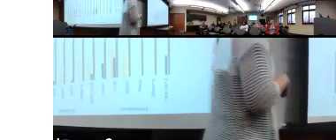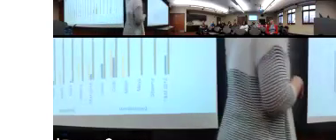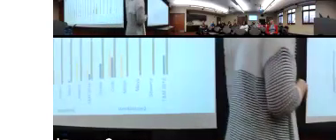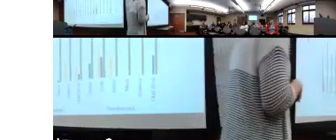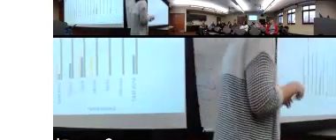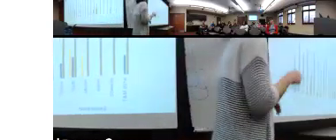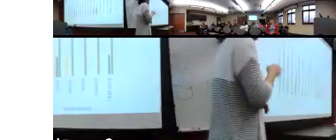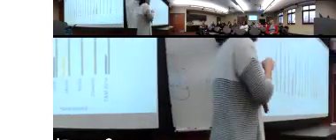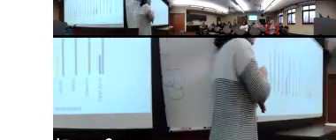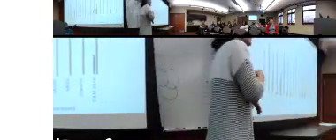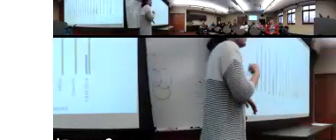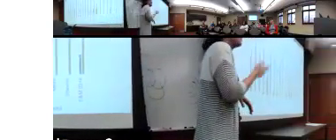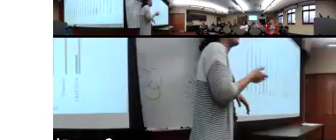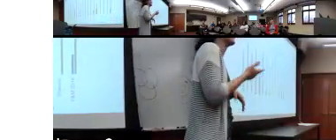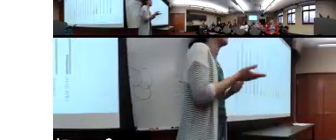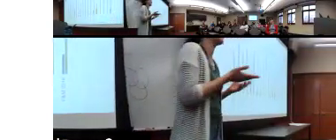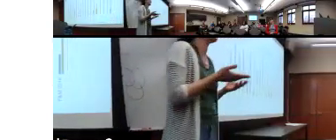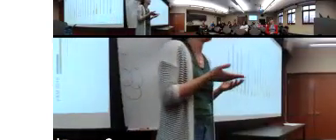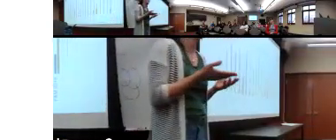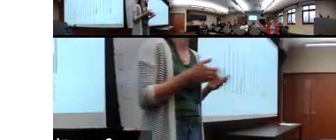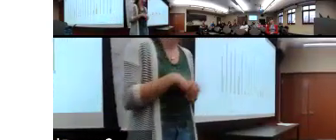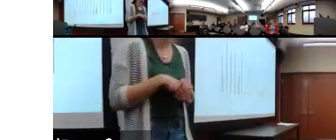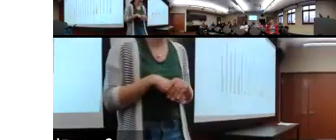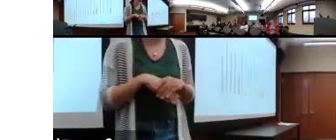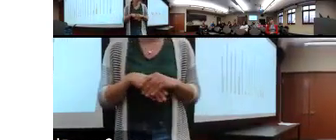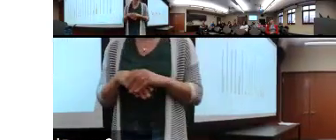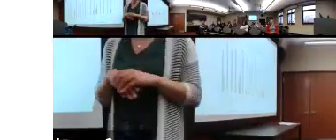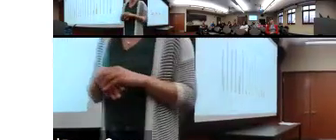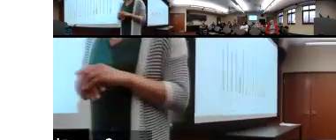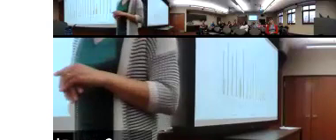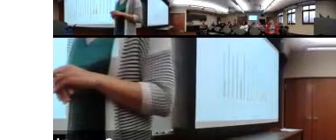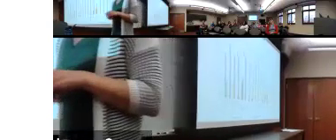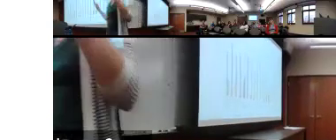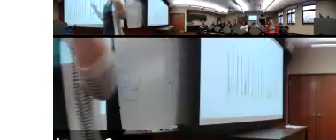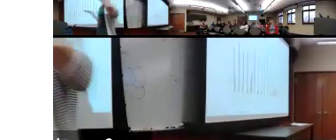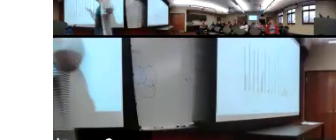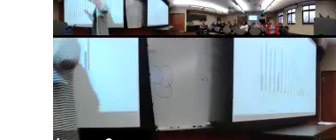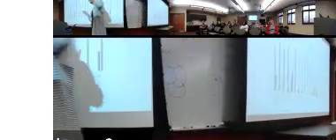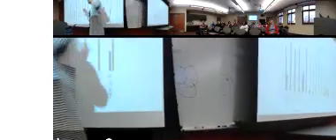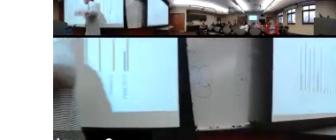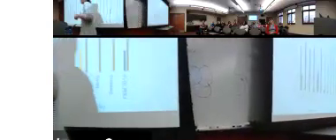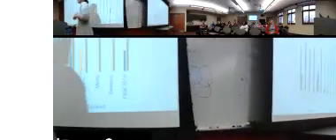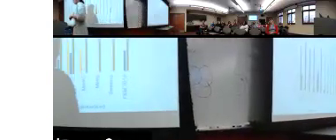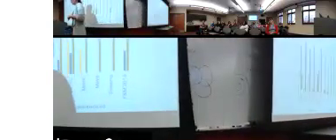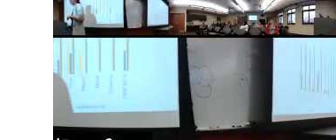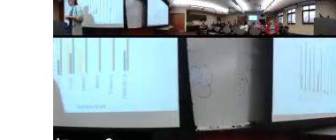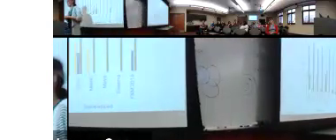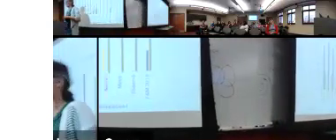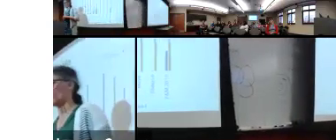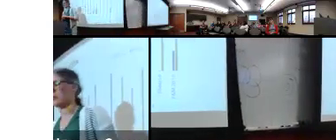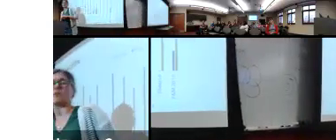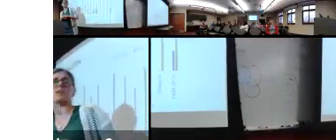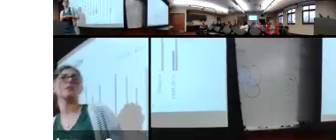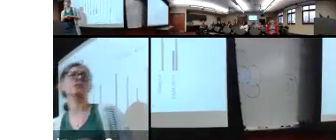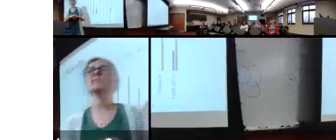That doesn't say so much about her narrative before, but it does say something about her language comprehension. So more work to